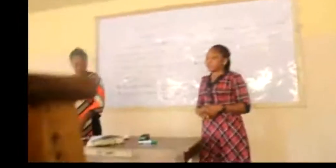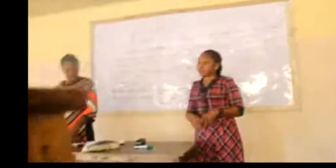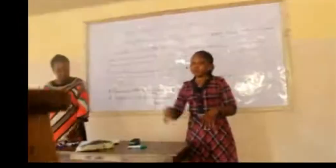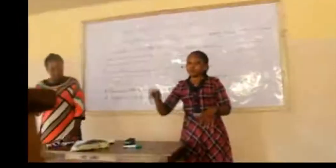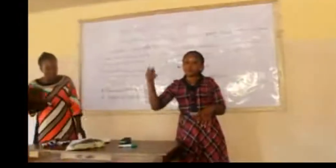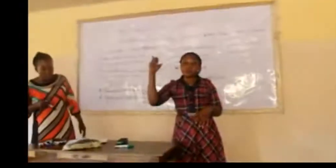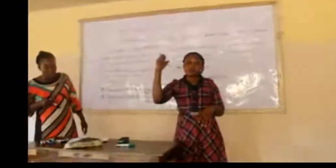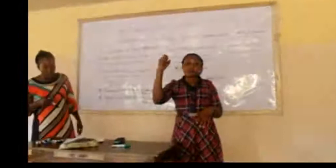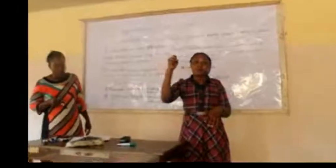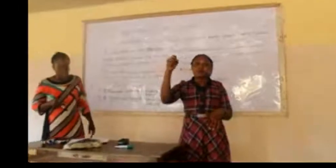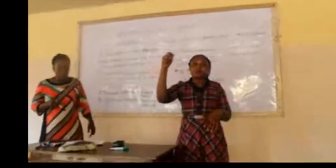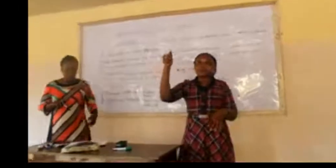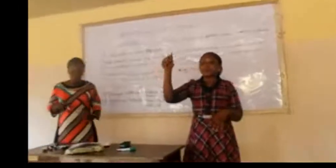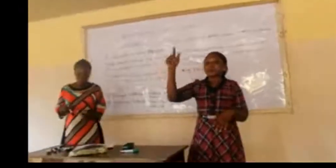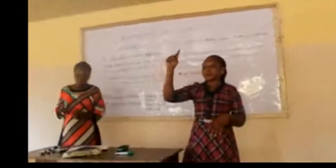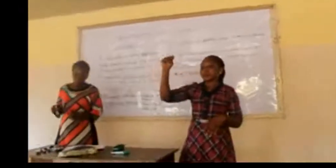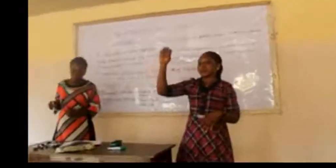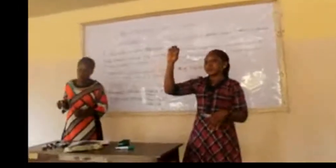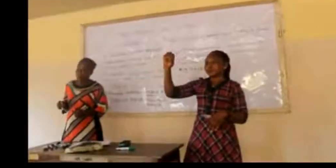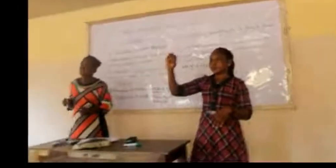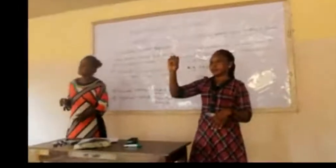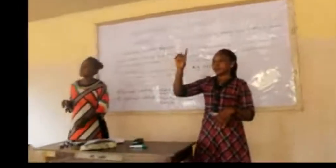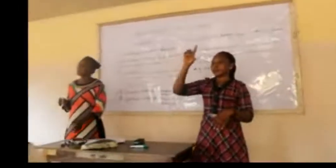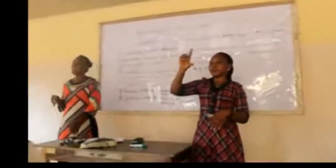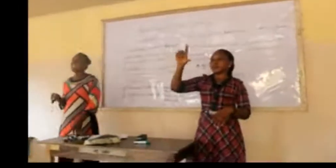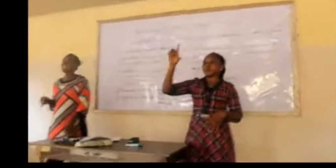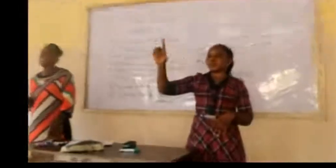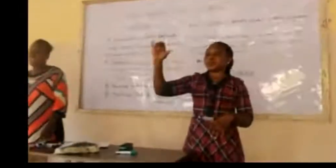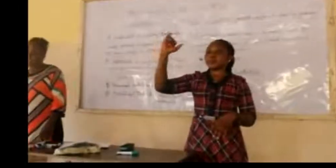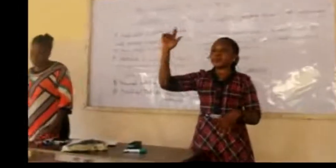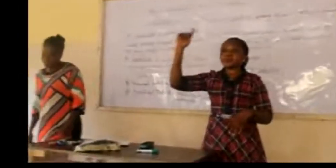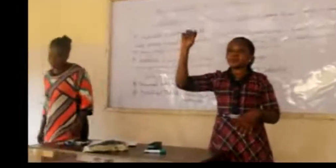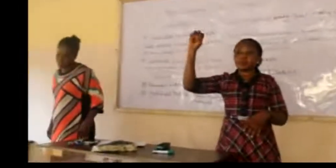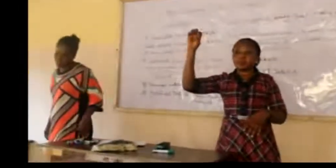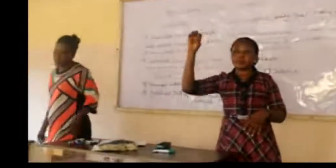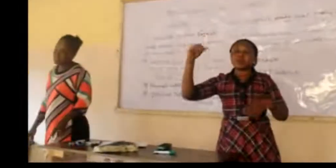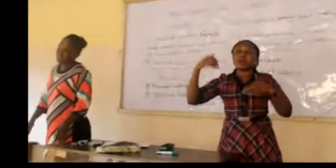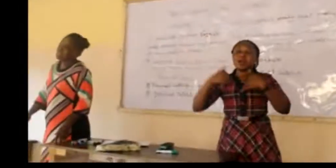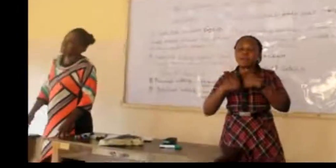Satellite has made it possible to take pictures on places on the earth.